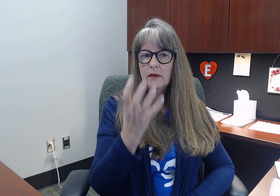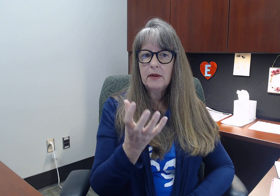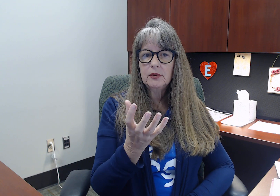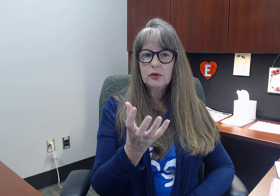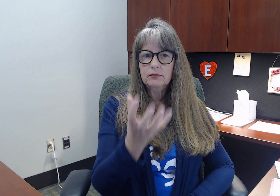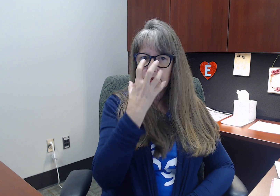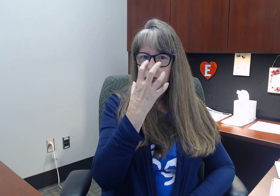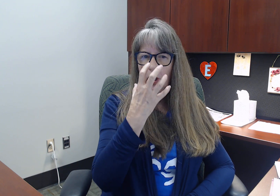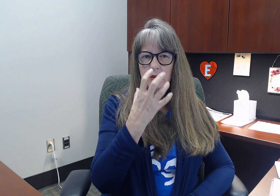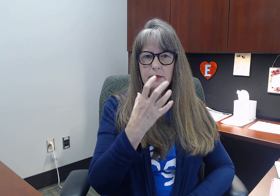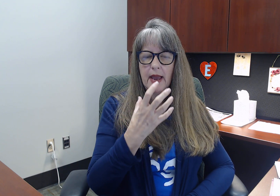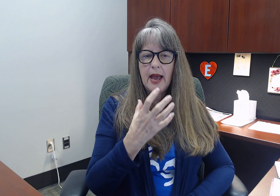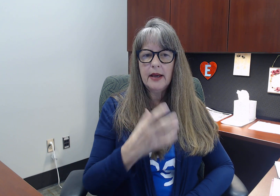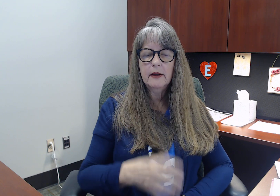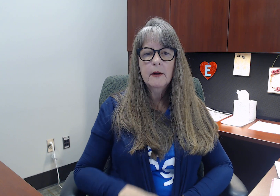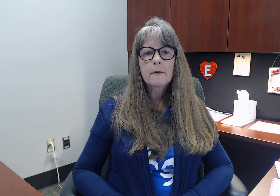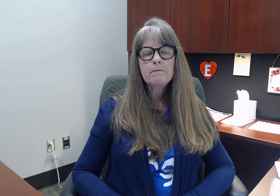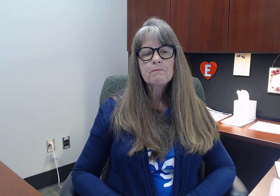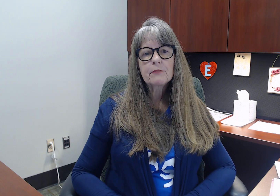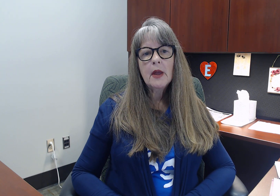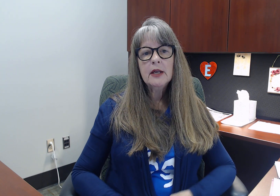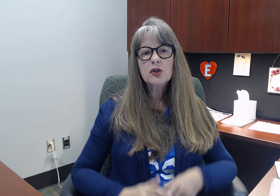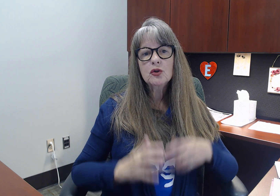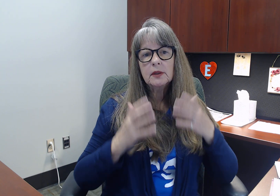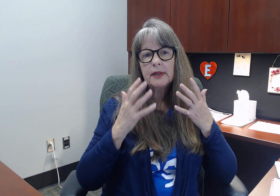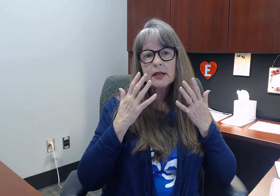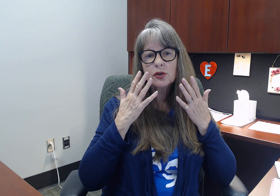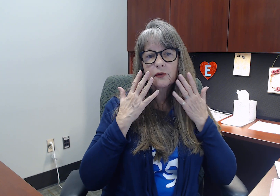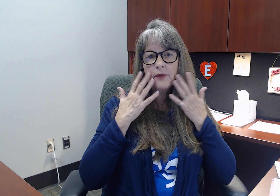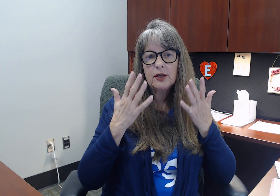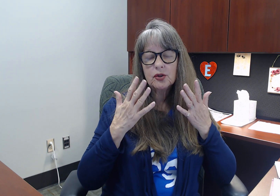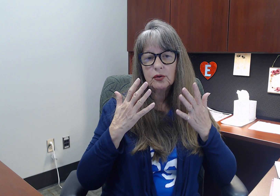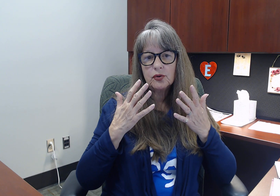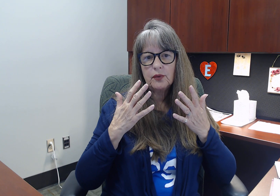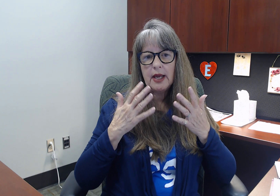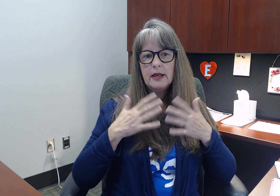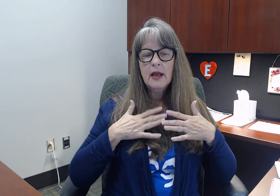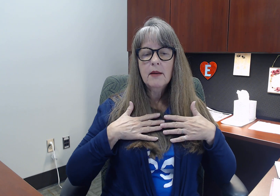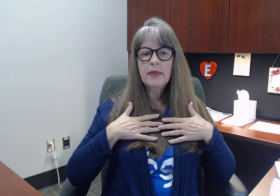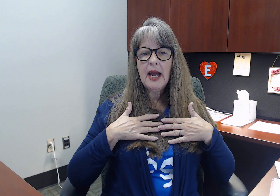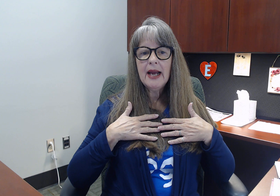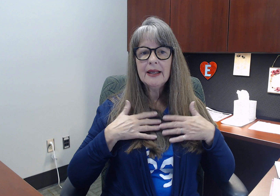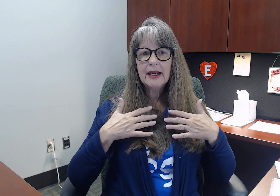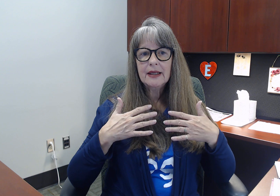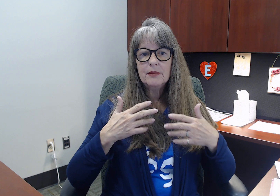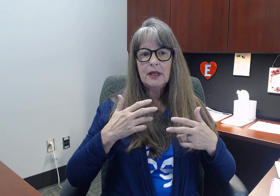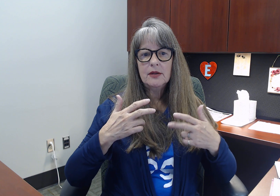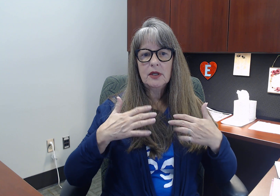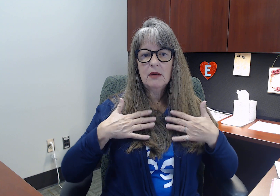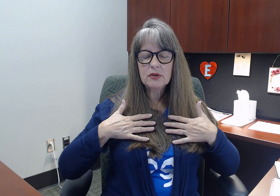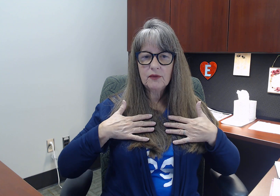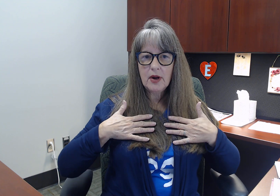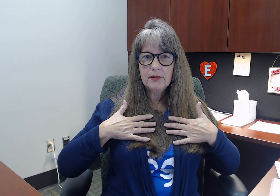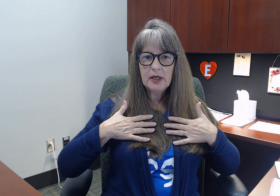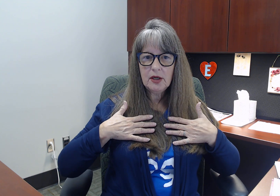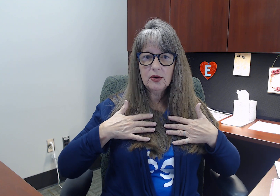people do, I was mad. And it's usually because your face turns red. But I like it because it comes from here and it